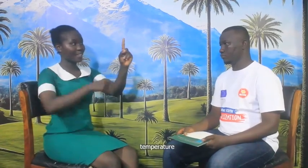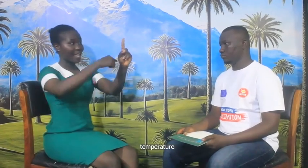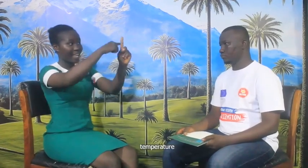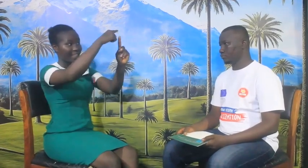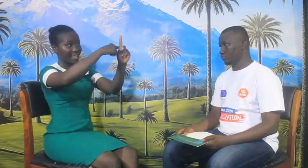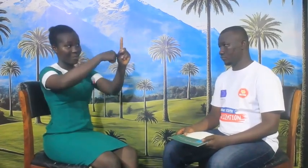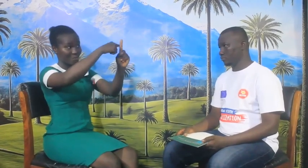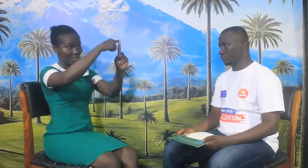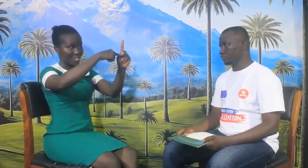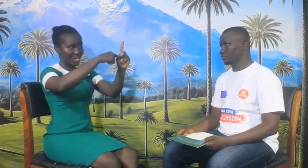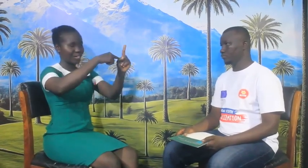temperature,